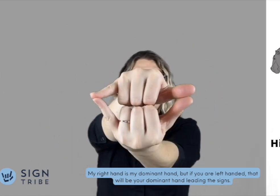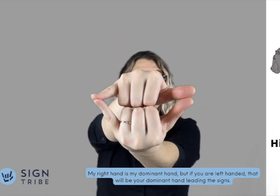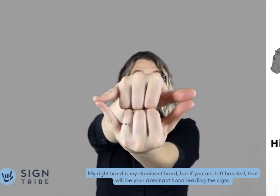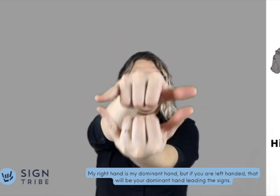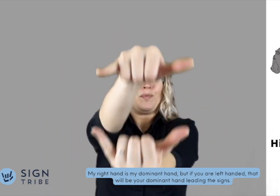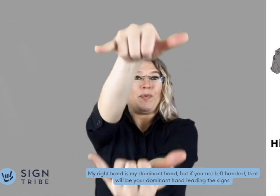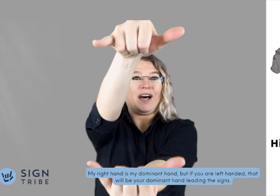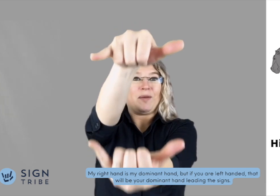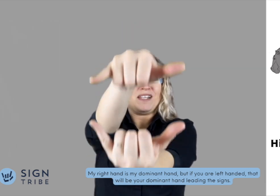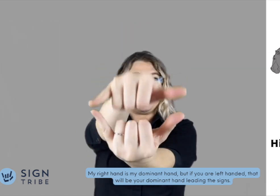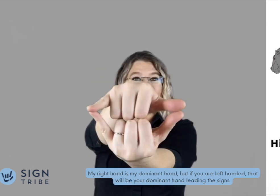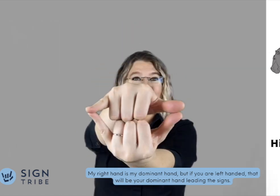Hippopotamus,